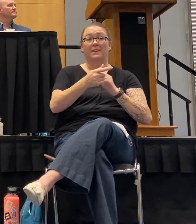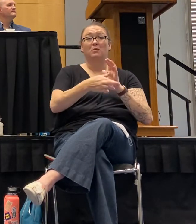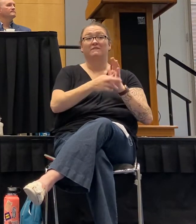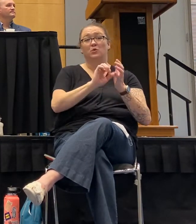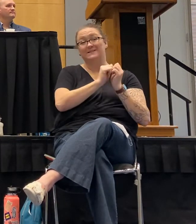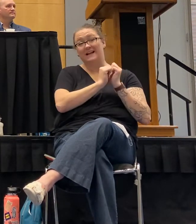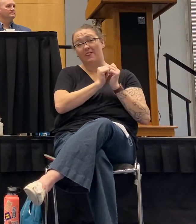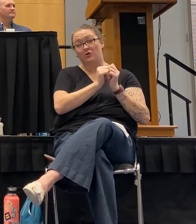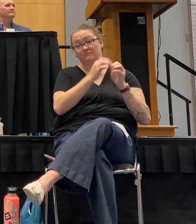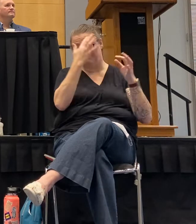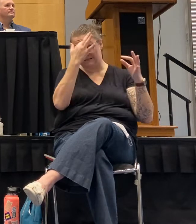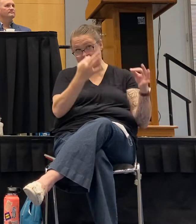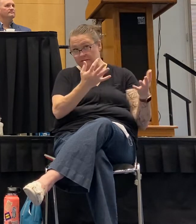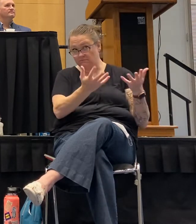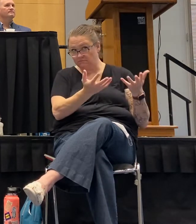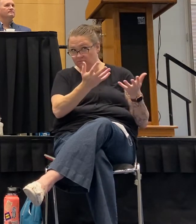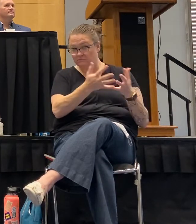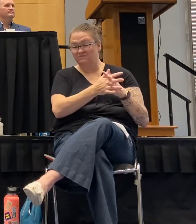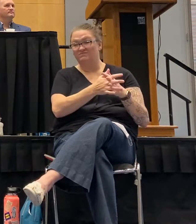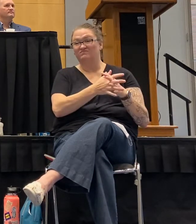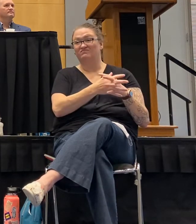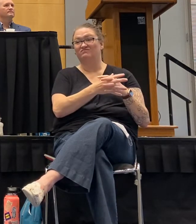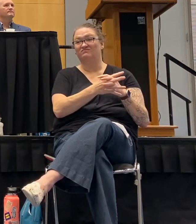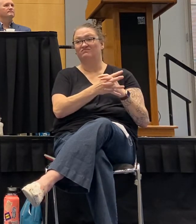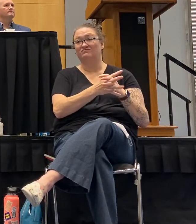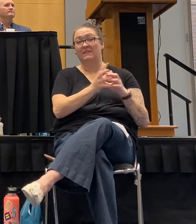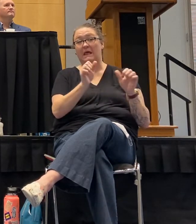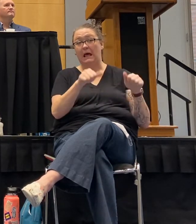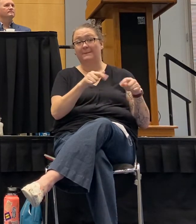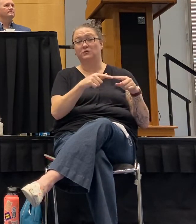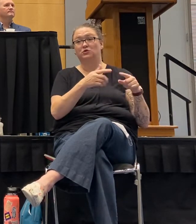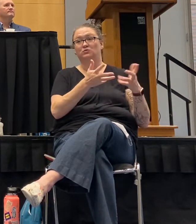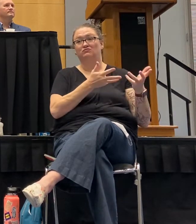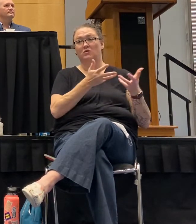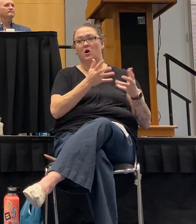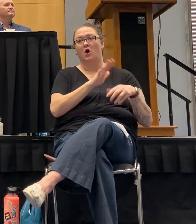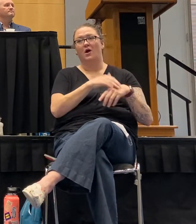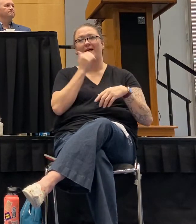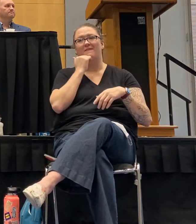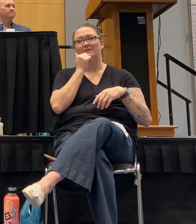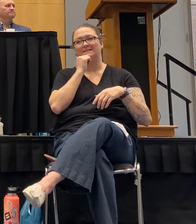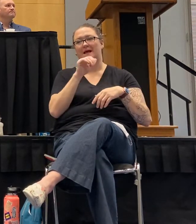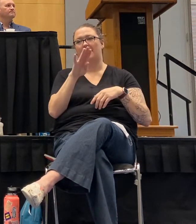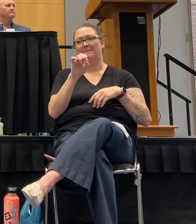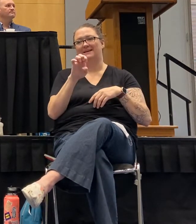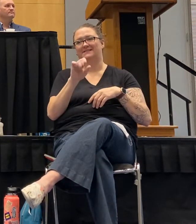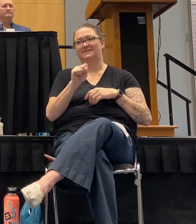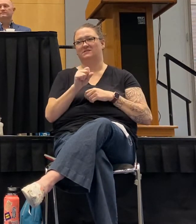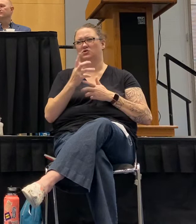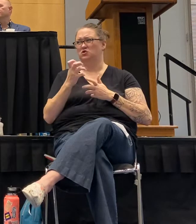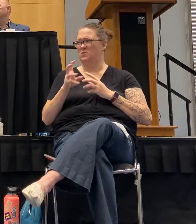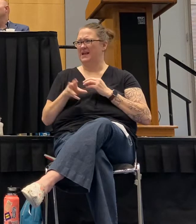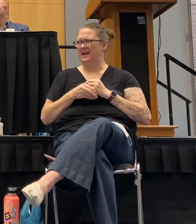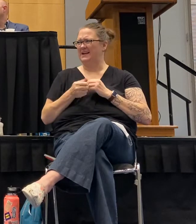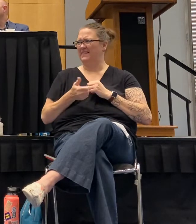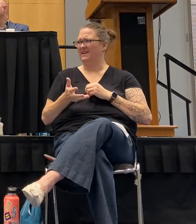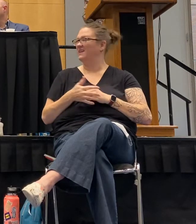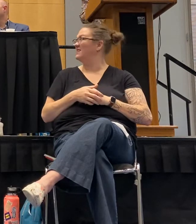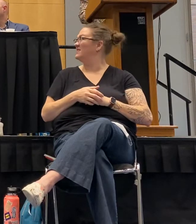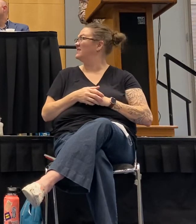together, and decide, does this really, are they able to operate on a day-to-day basis? Marina, did you want to add anything to